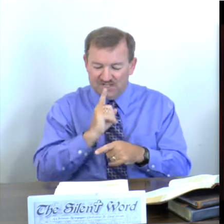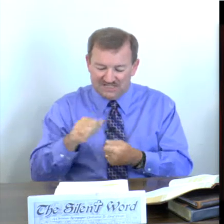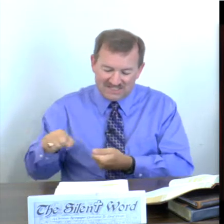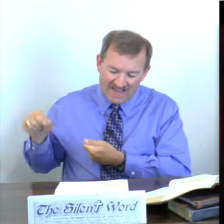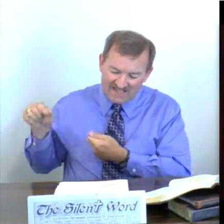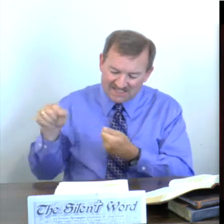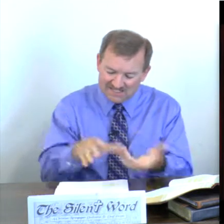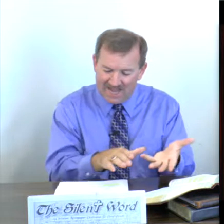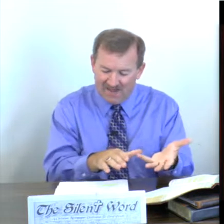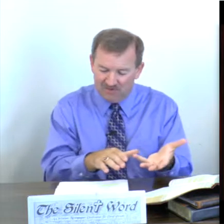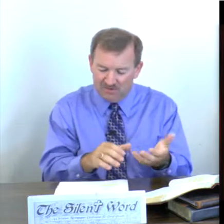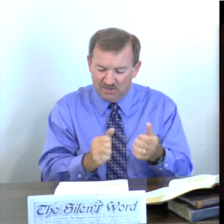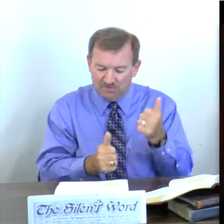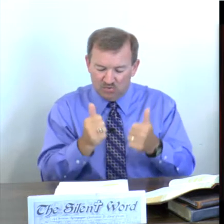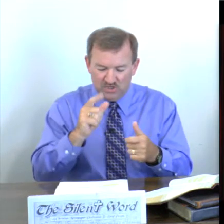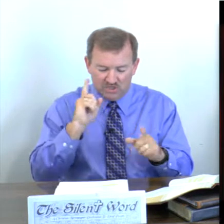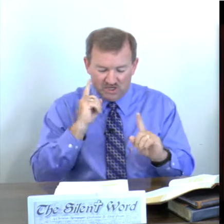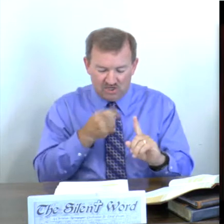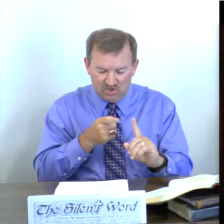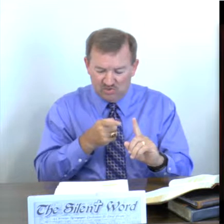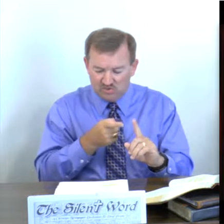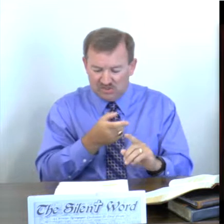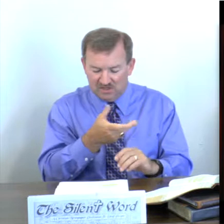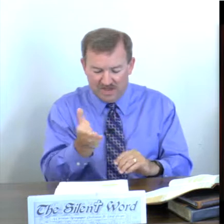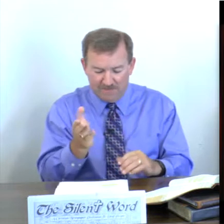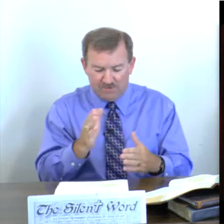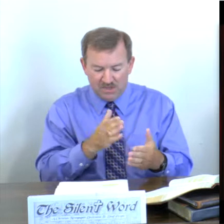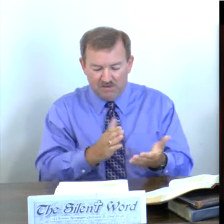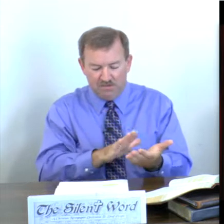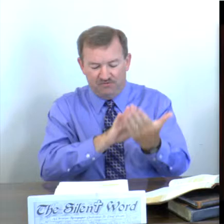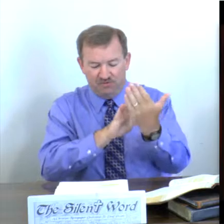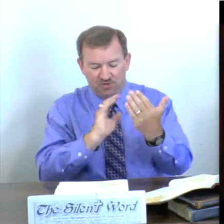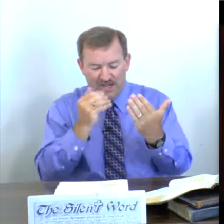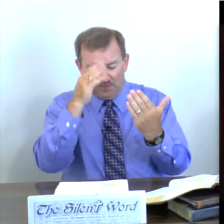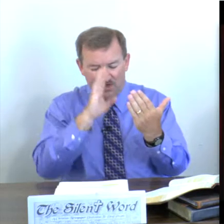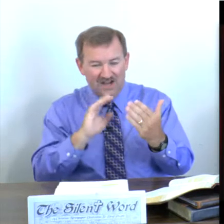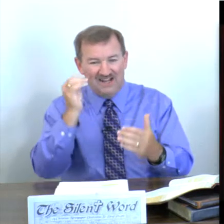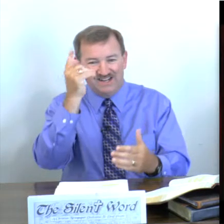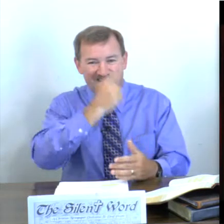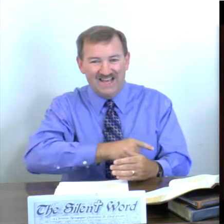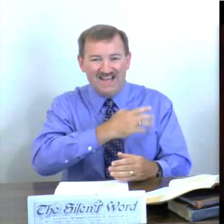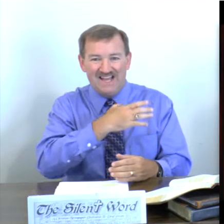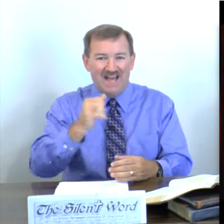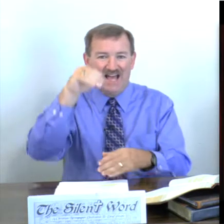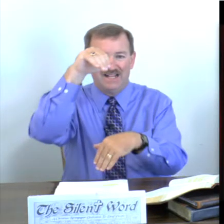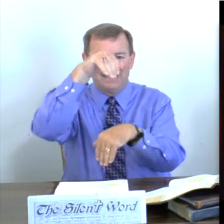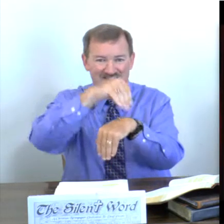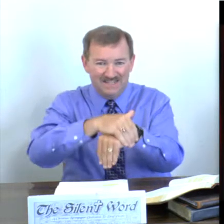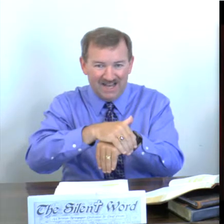is cast down, which accused them before our God day and